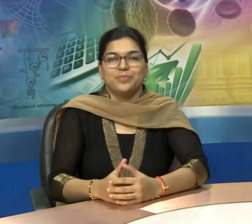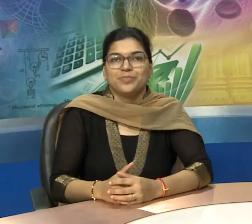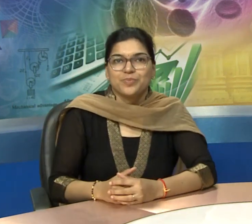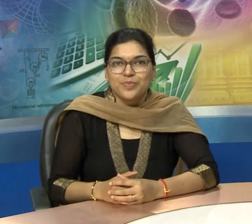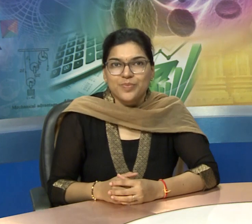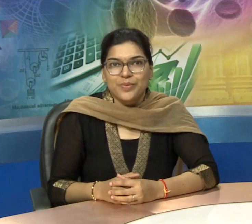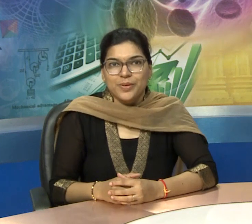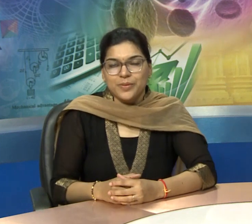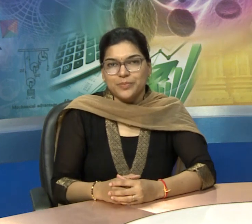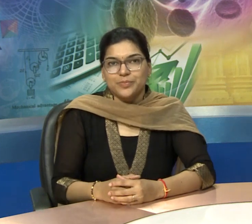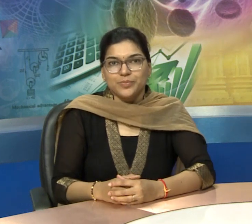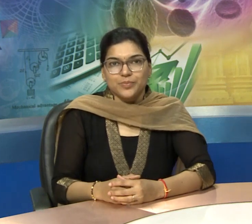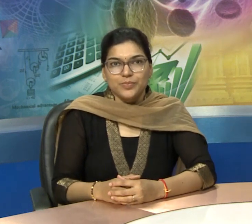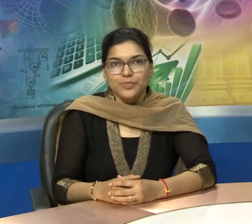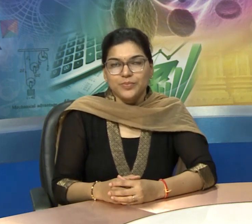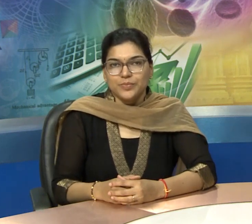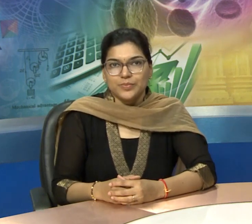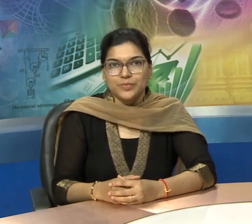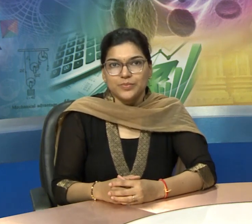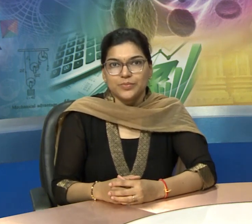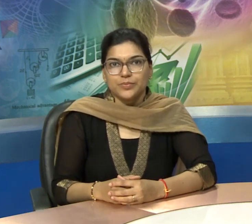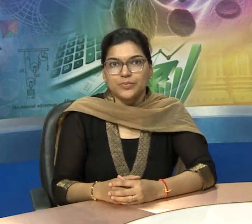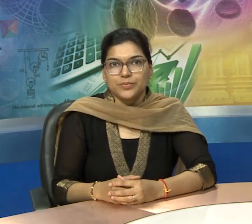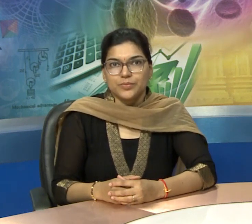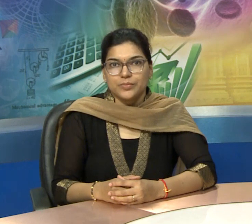creations developed with the help of libraries.